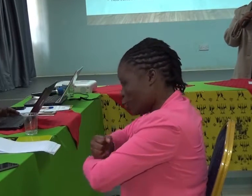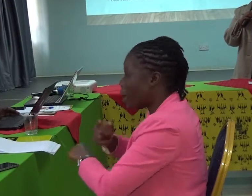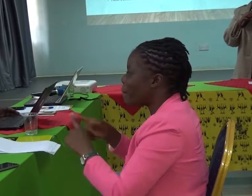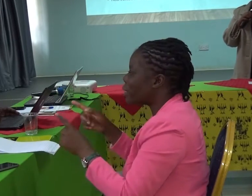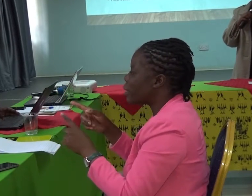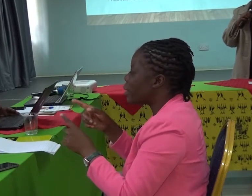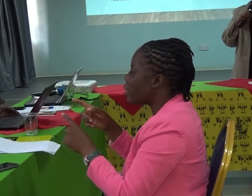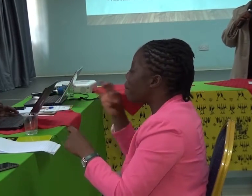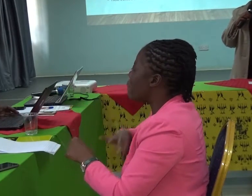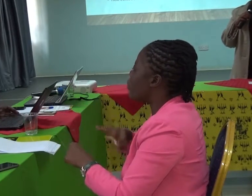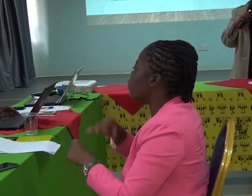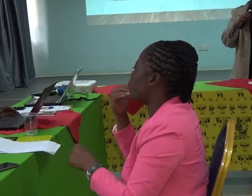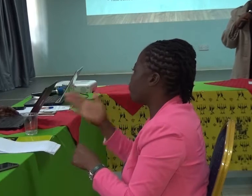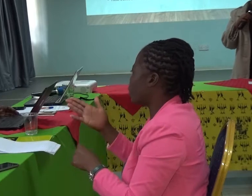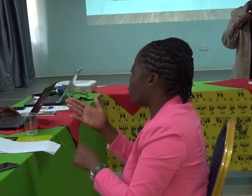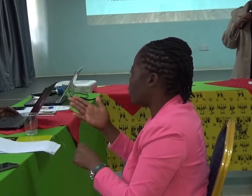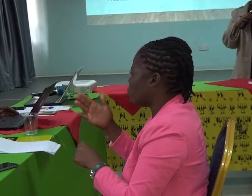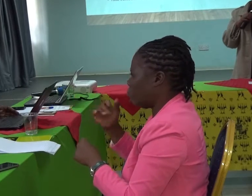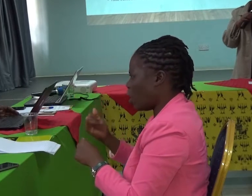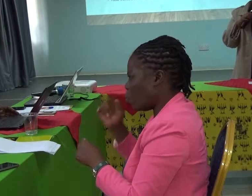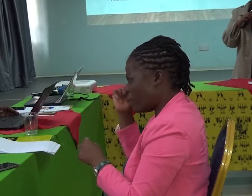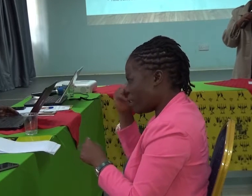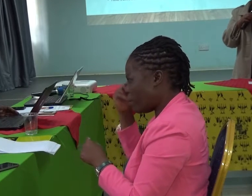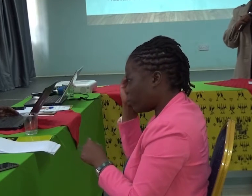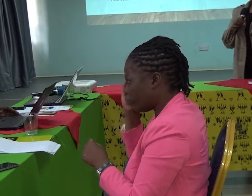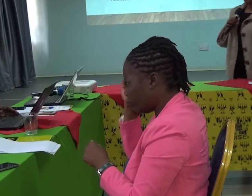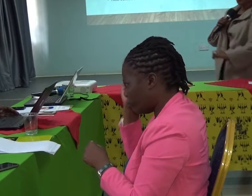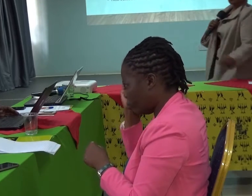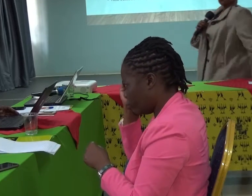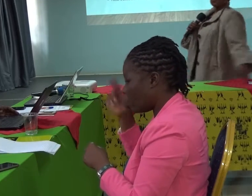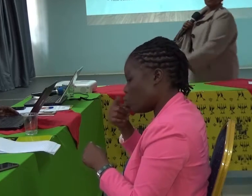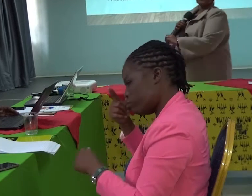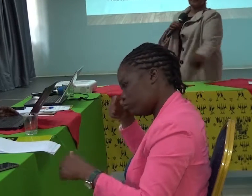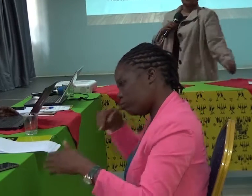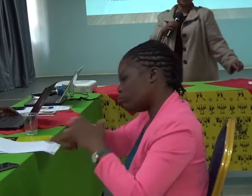mind children with mental disabilities who